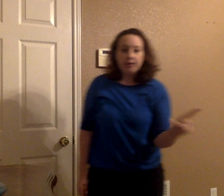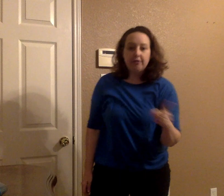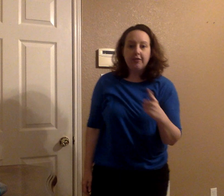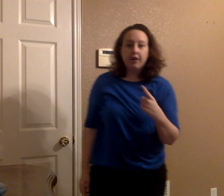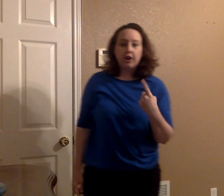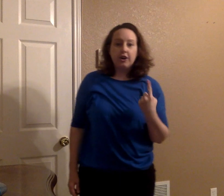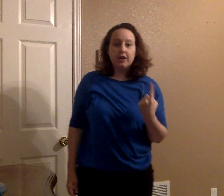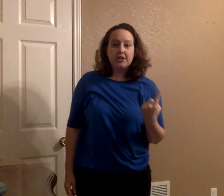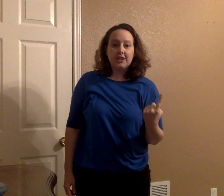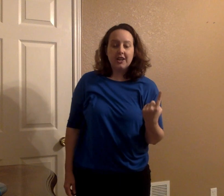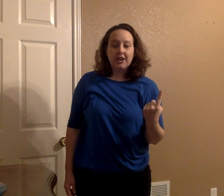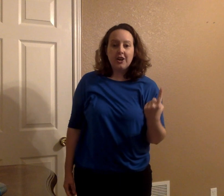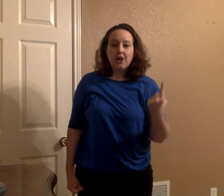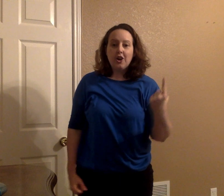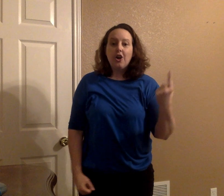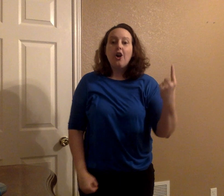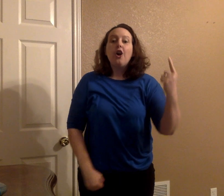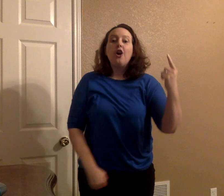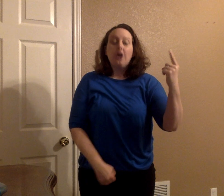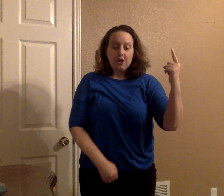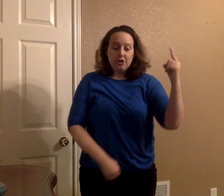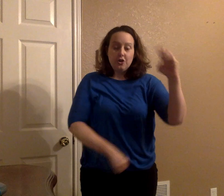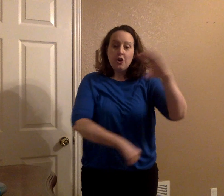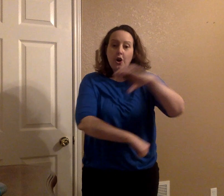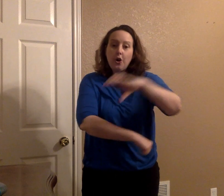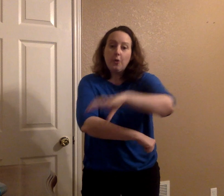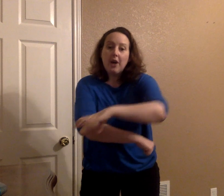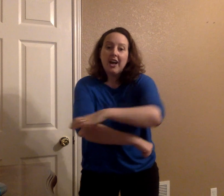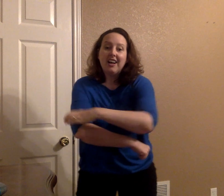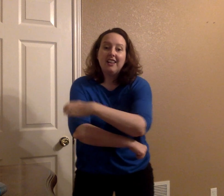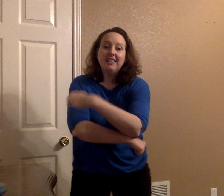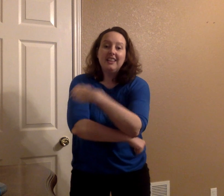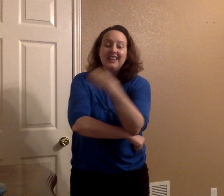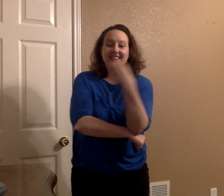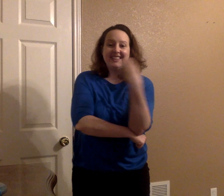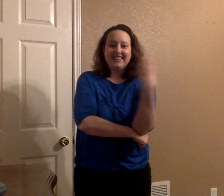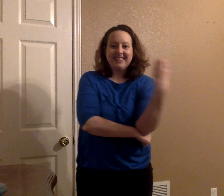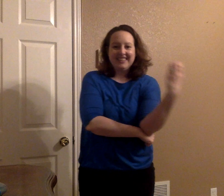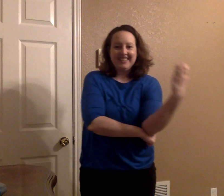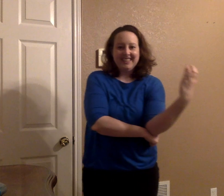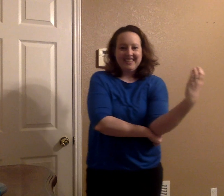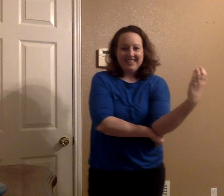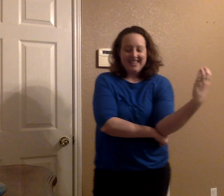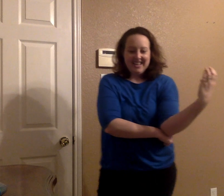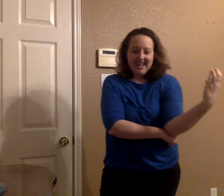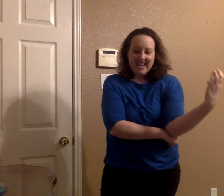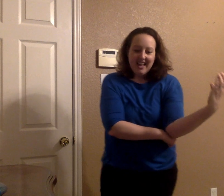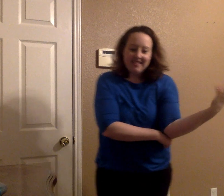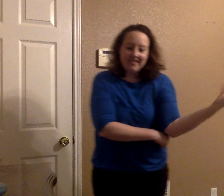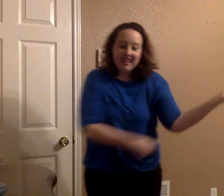the first Noel the